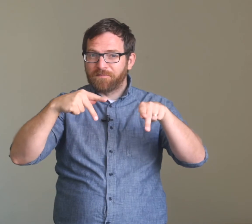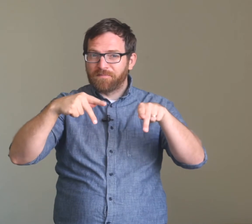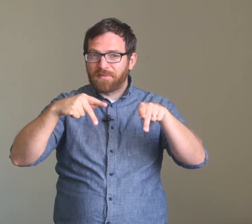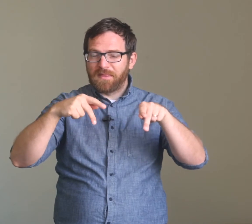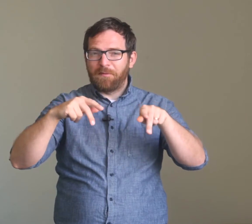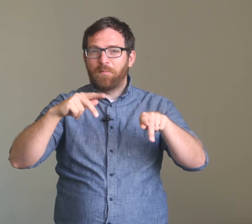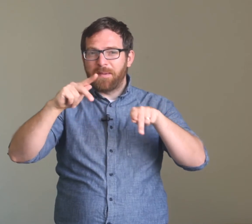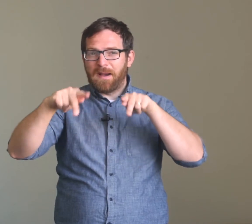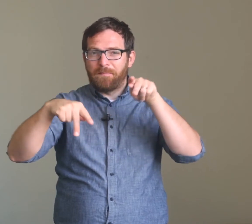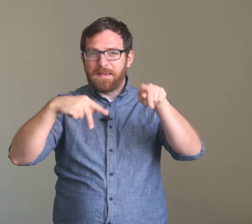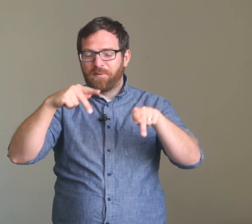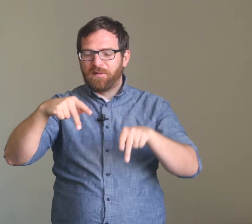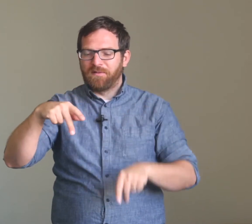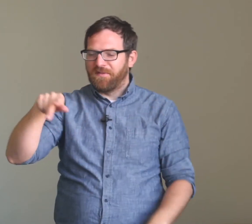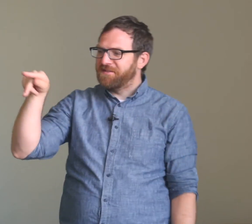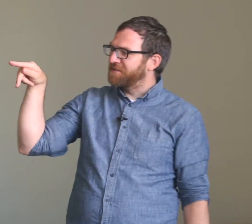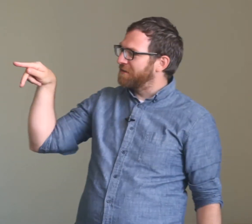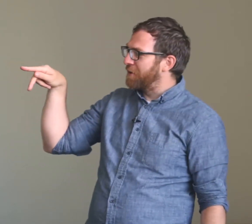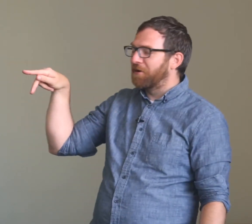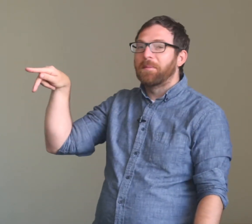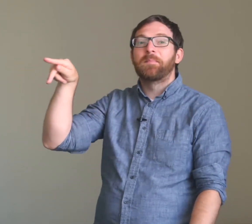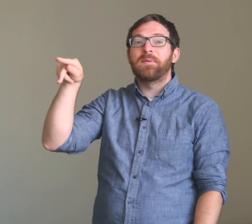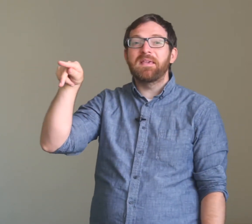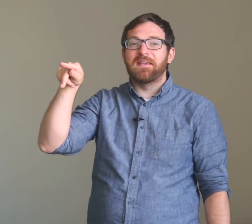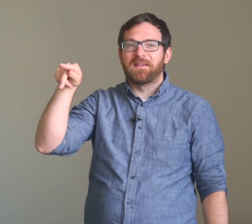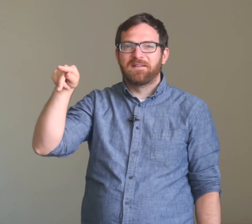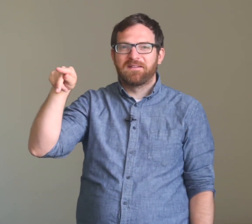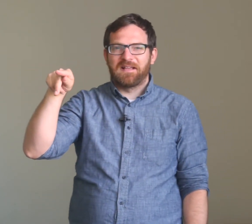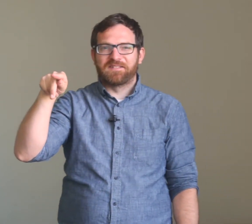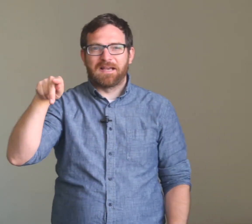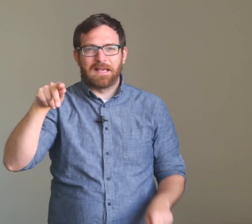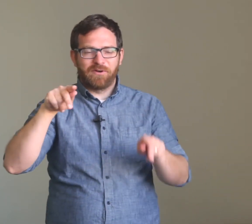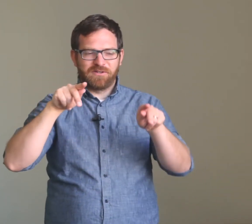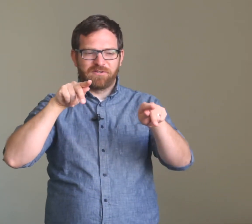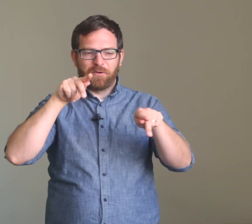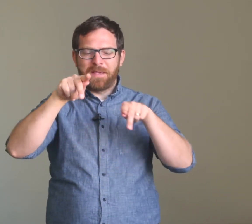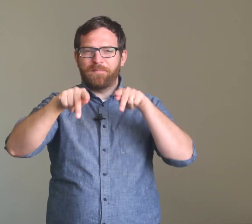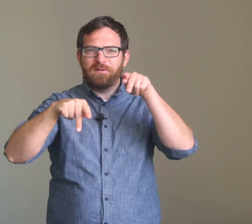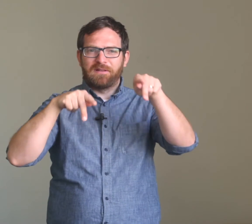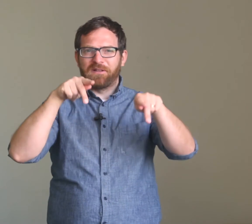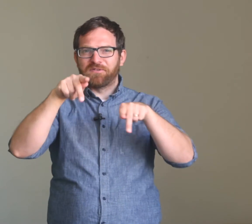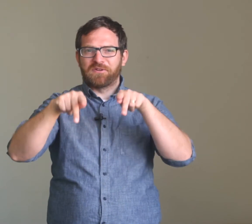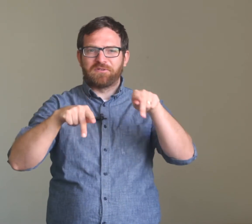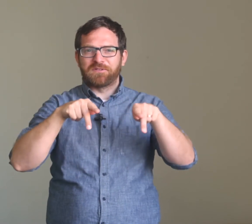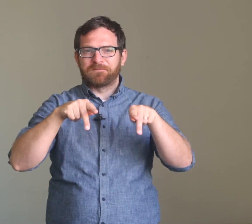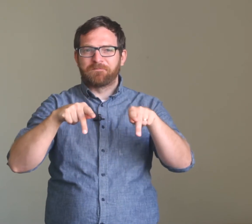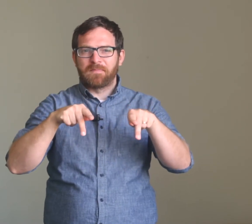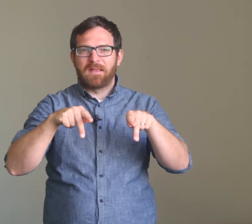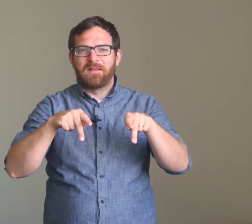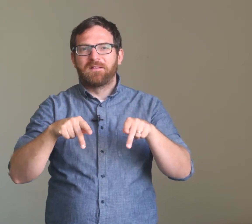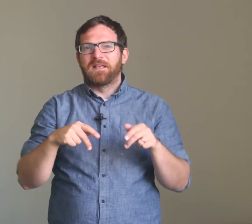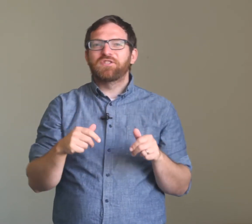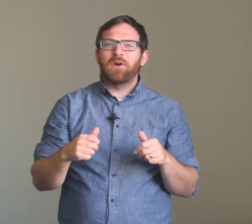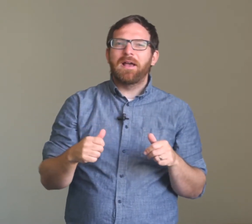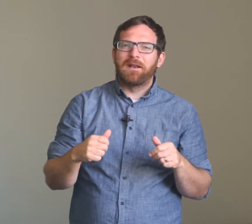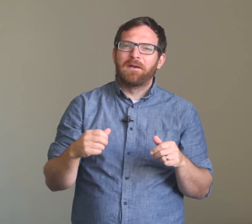They will be my people. This is the letter P in sign language. So people in little circles. Let's try and